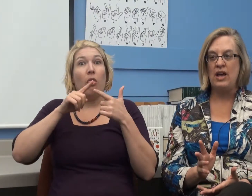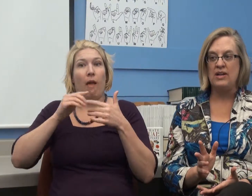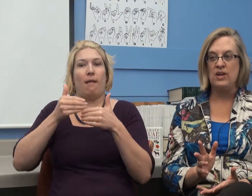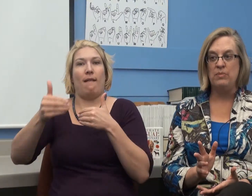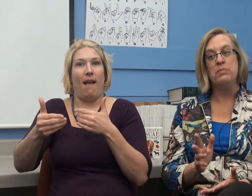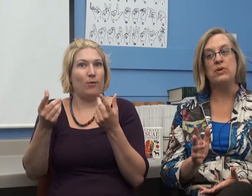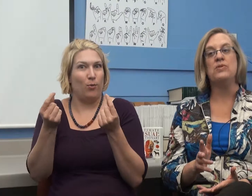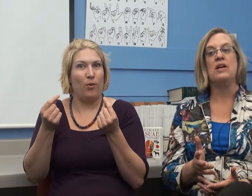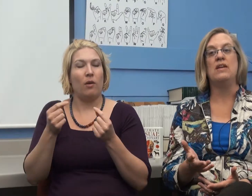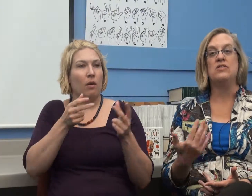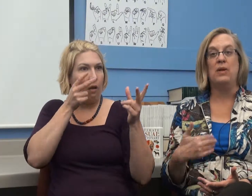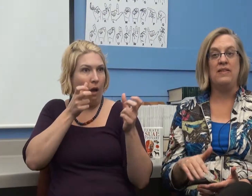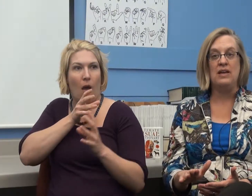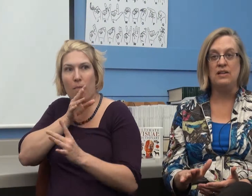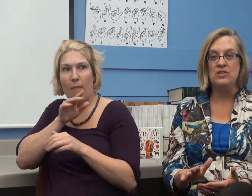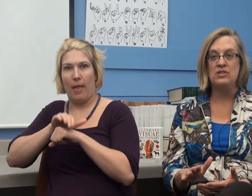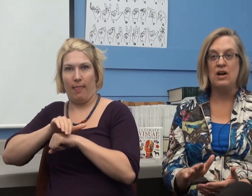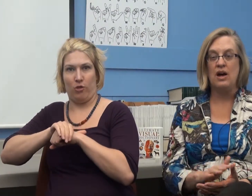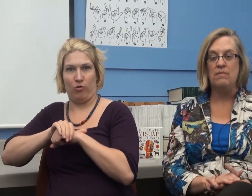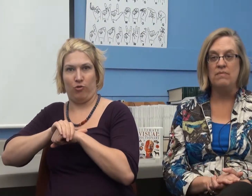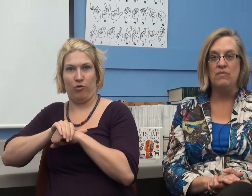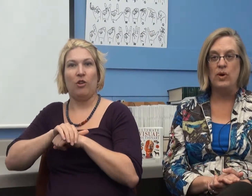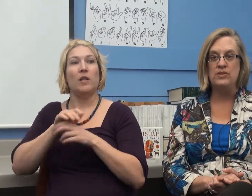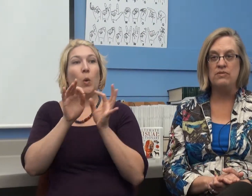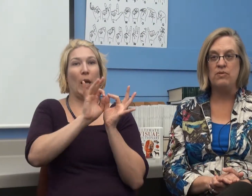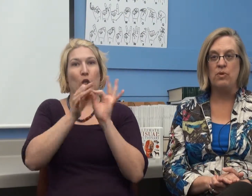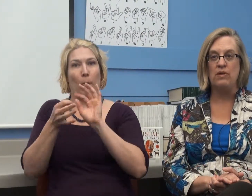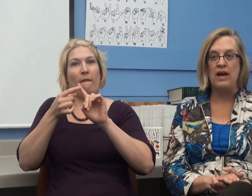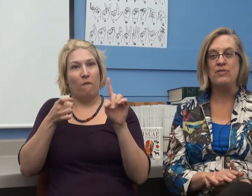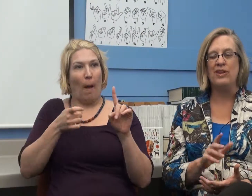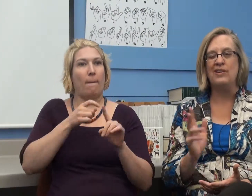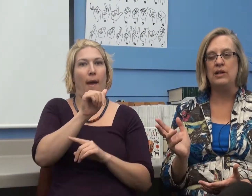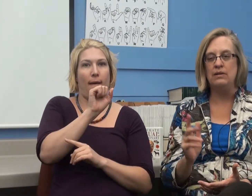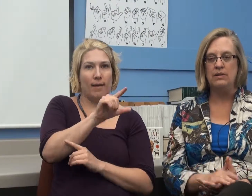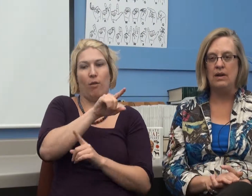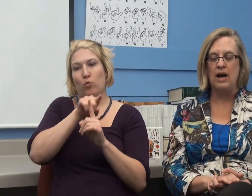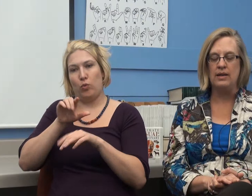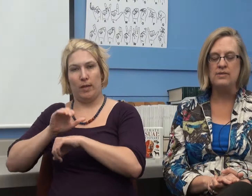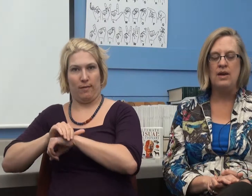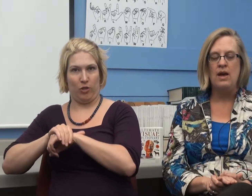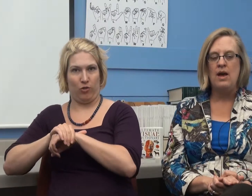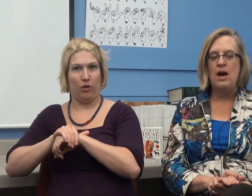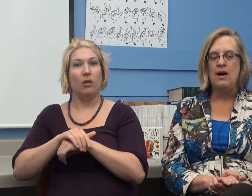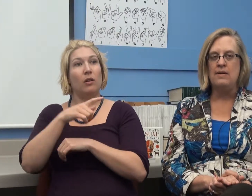watch ASL being produced and then supply the English voice for the hearing